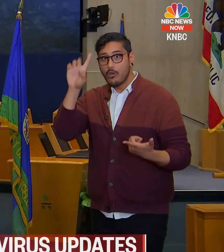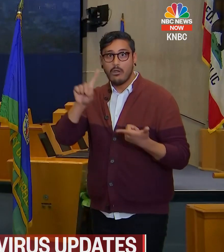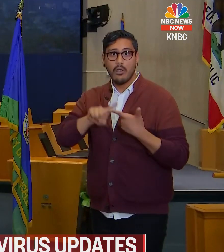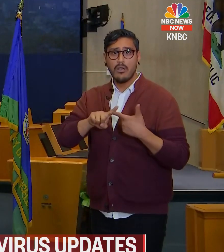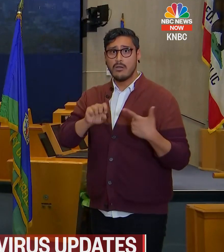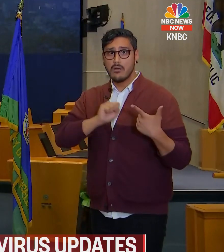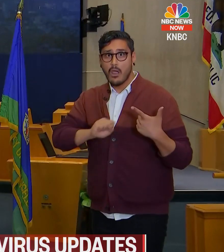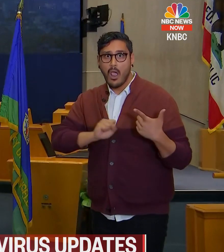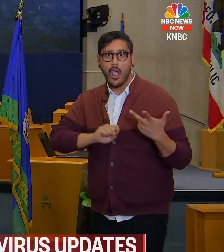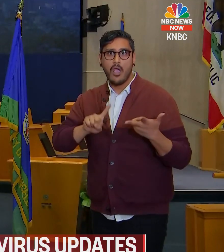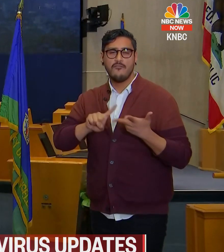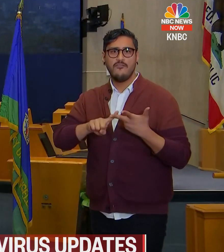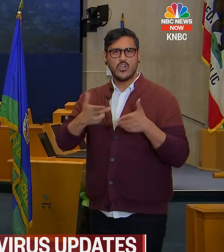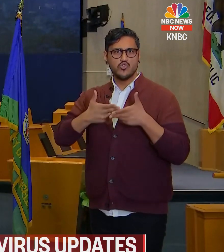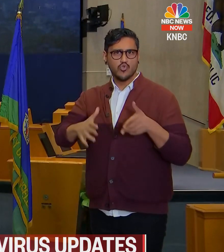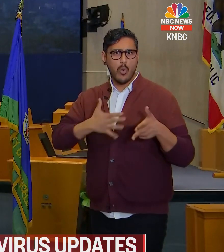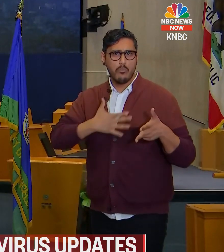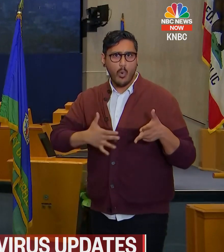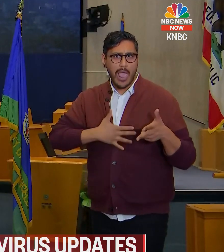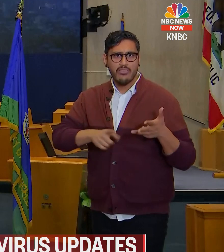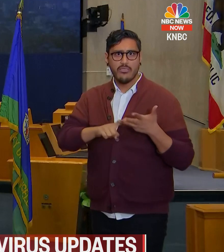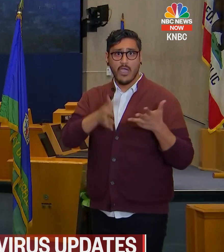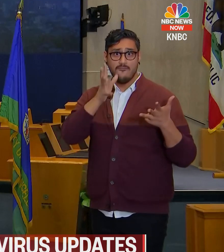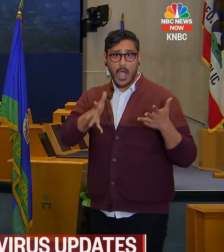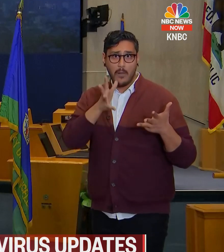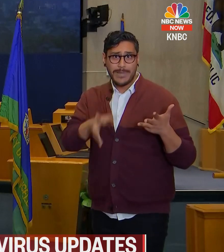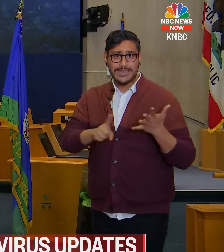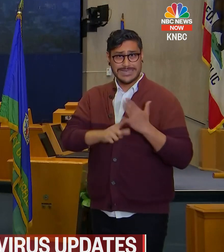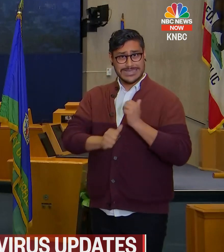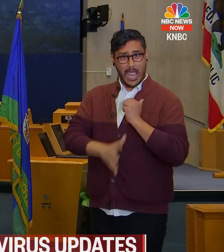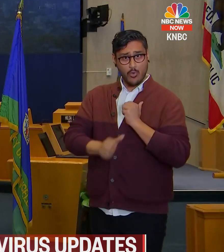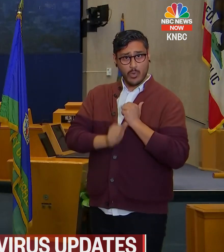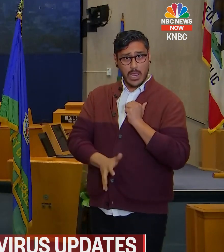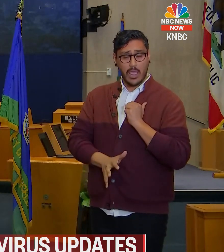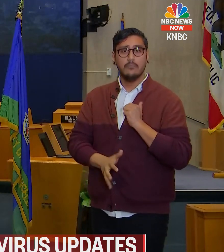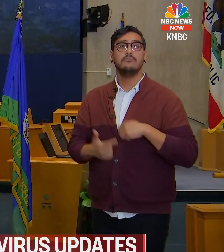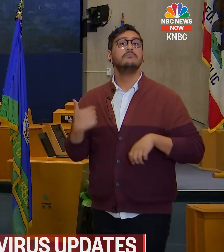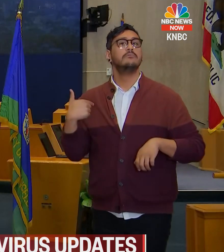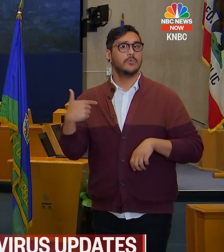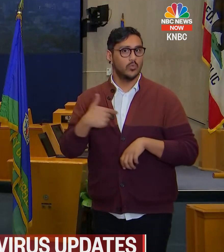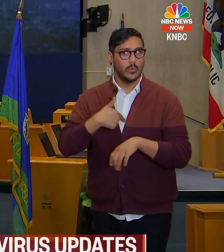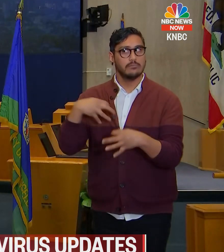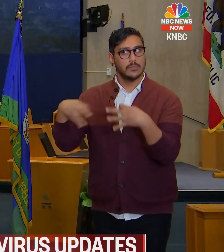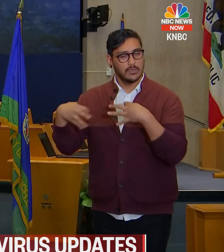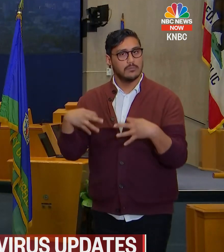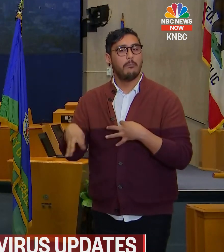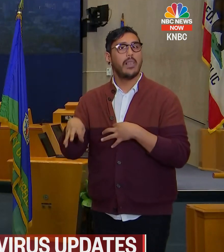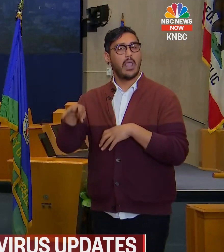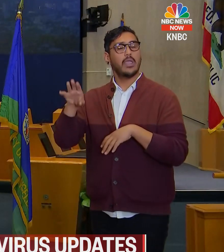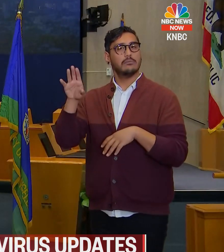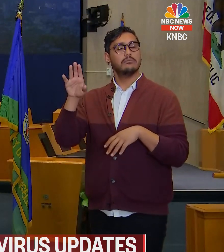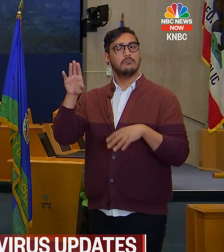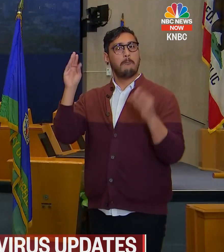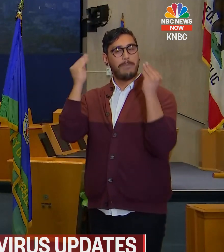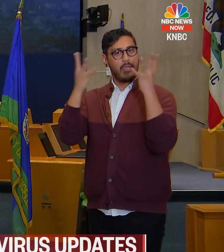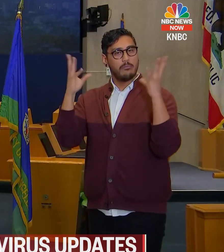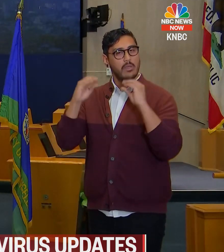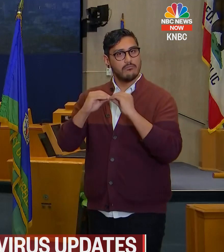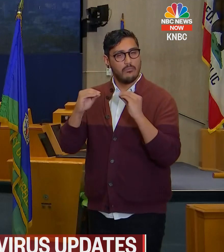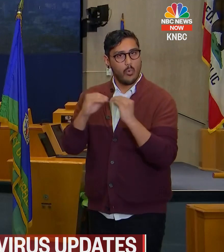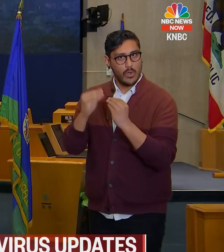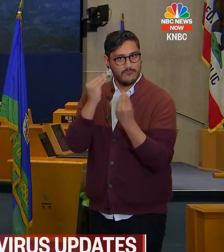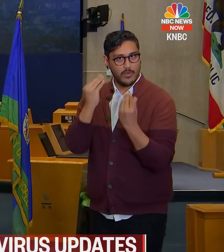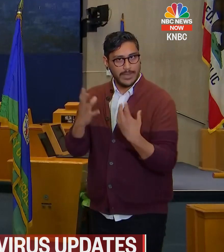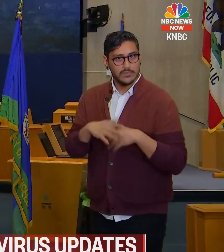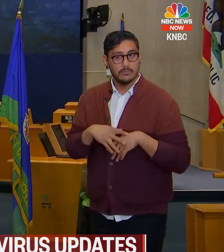breath, vomiting, and diarrhea. We're giving our firefighter paramedics additional information. In addition to that, we're also